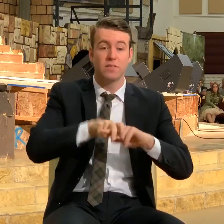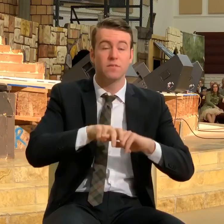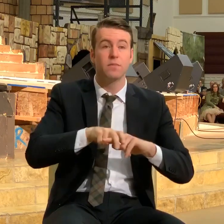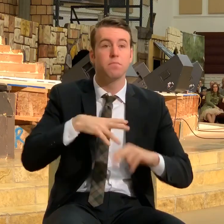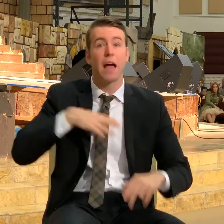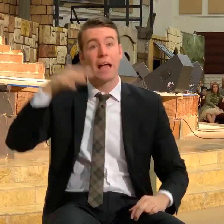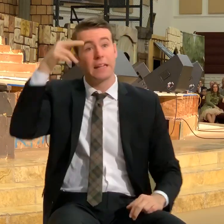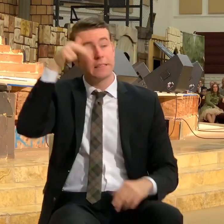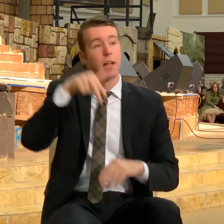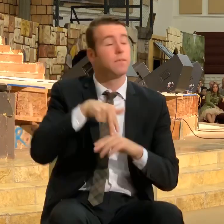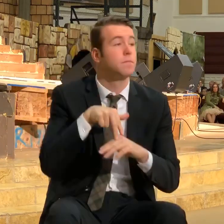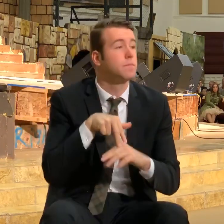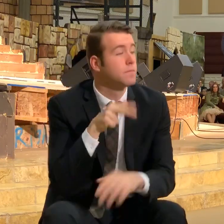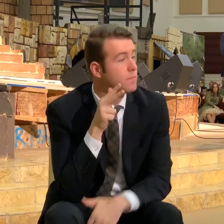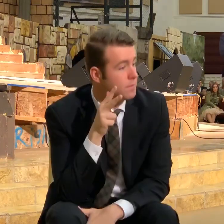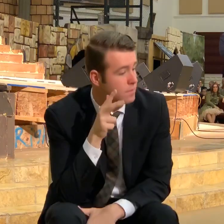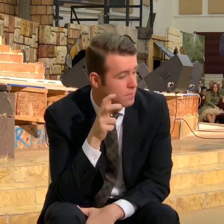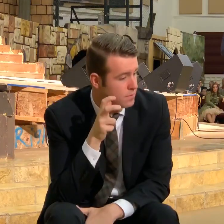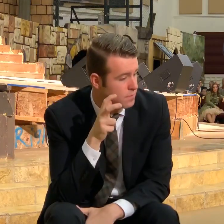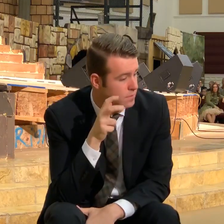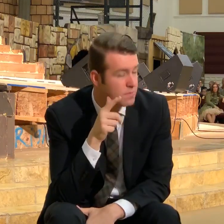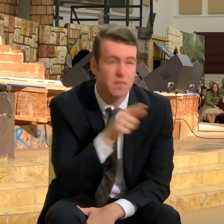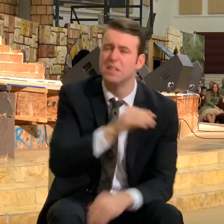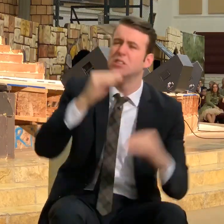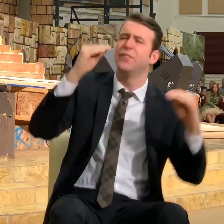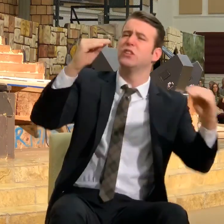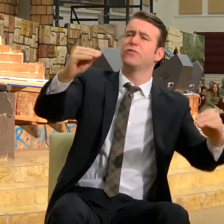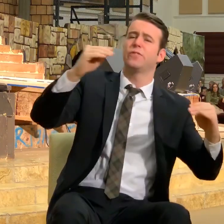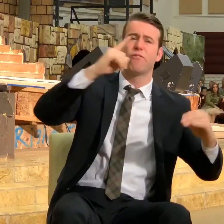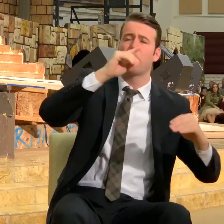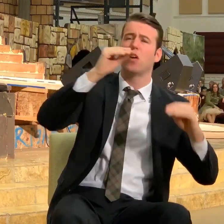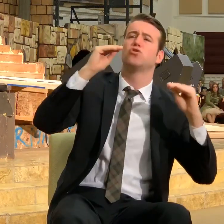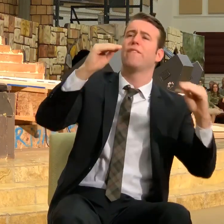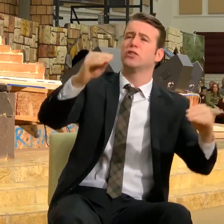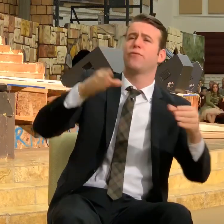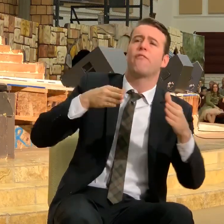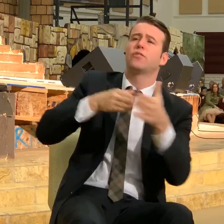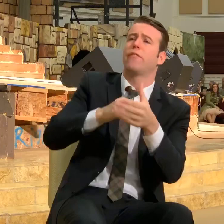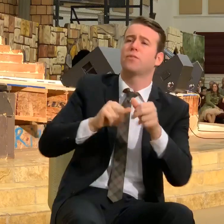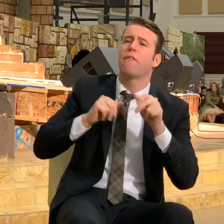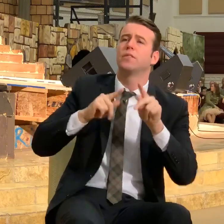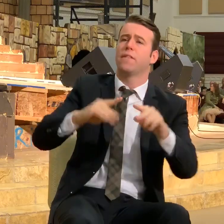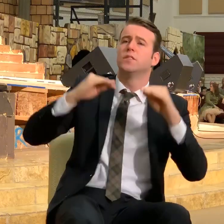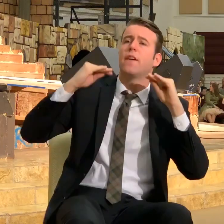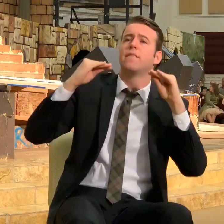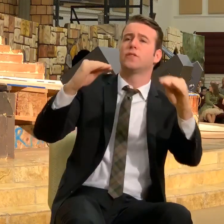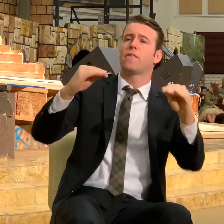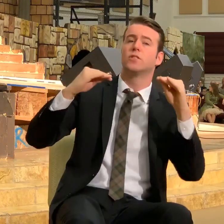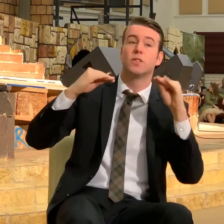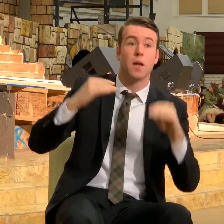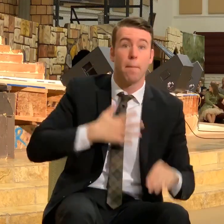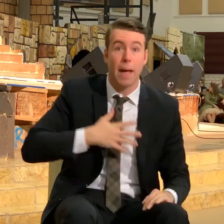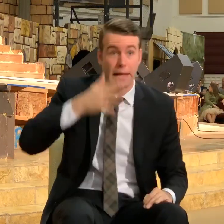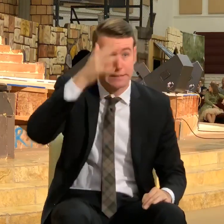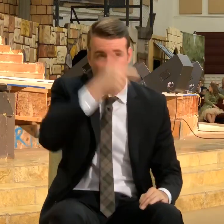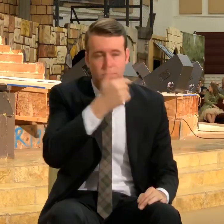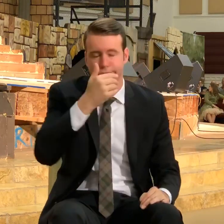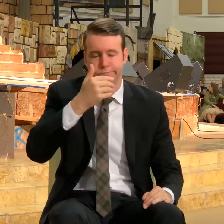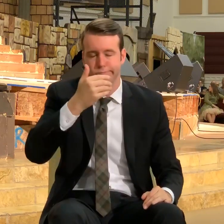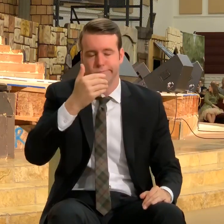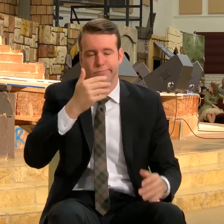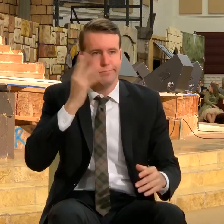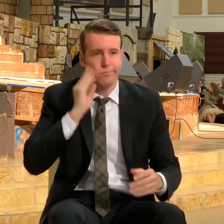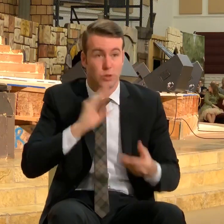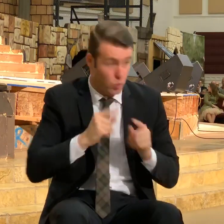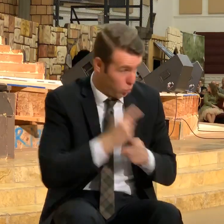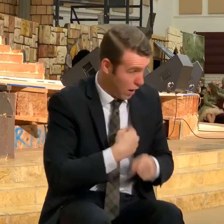stood outside and listened for a moment as he was teaching false doctrine against the apostolic truth. And you can ask my dad the story. I'm telling the